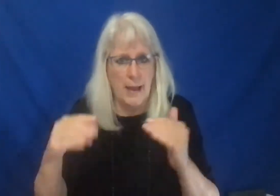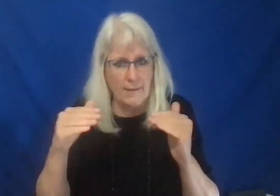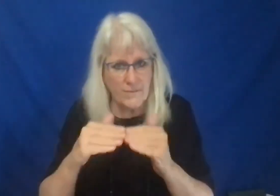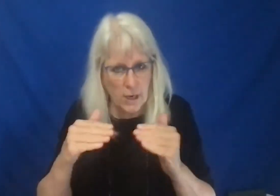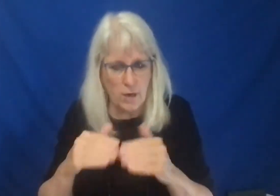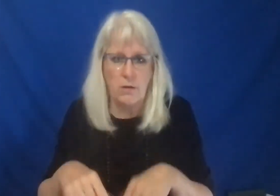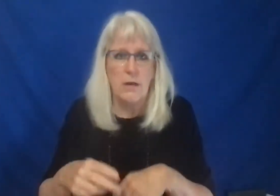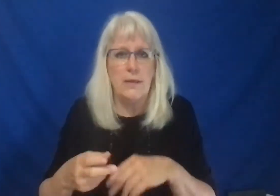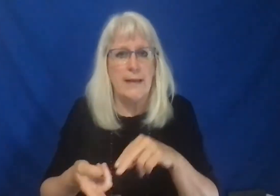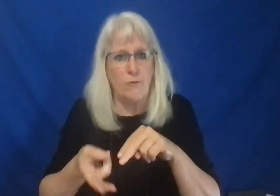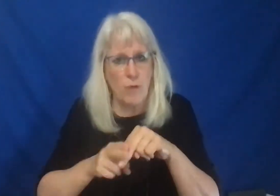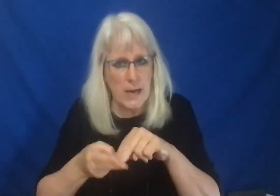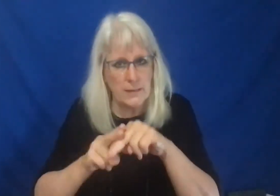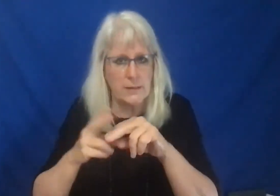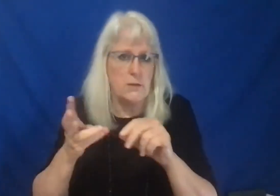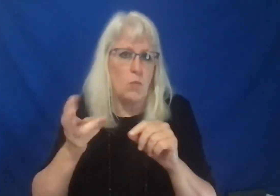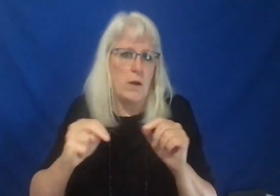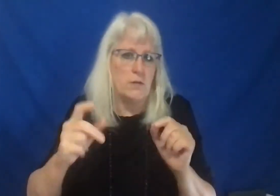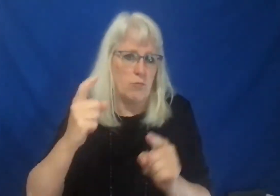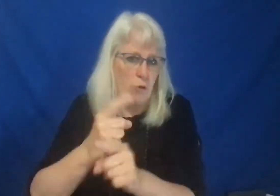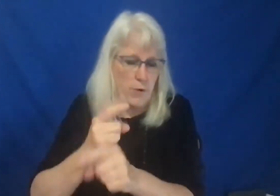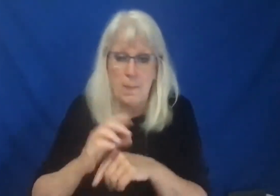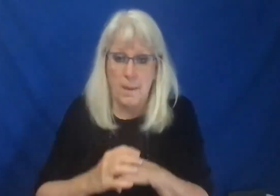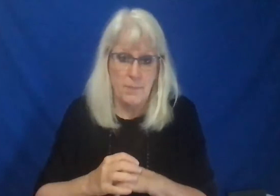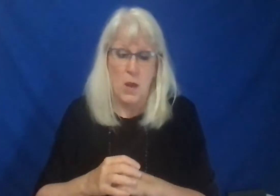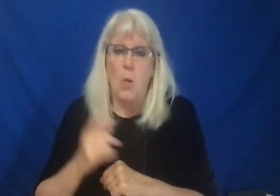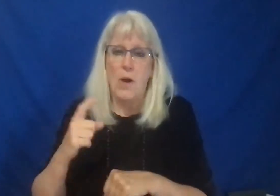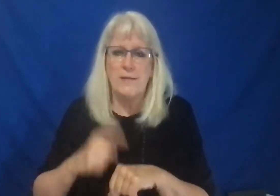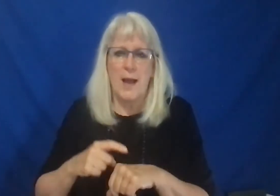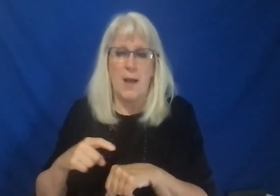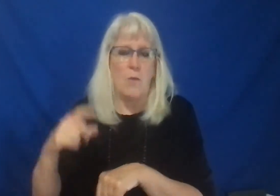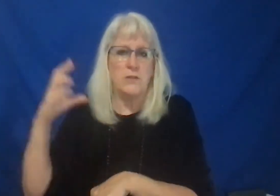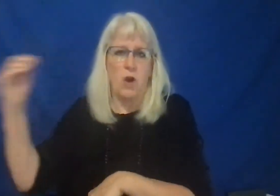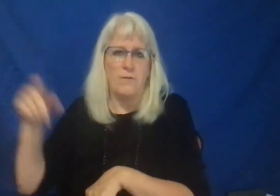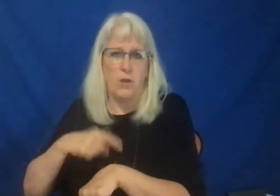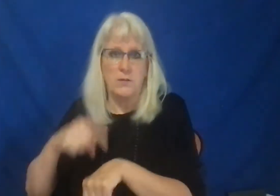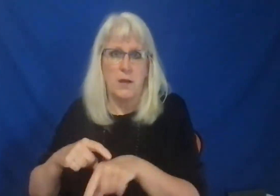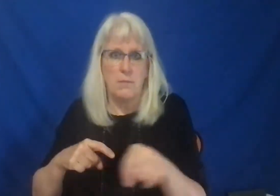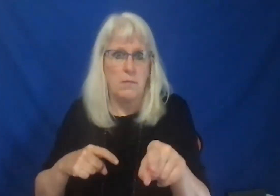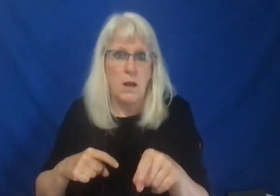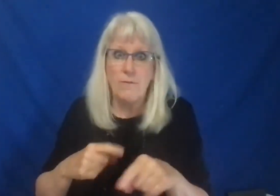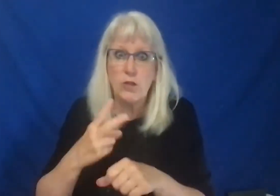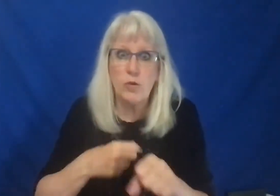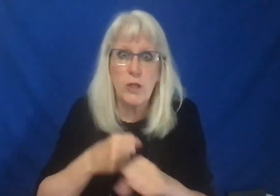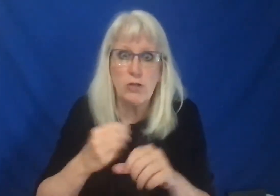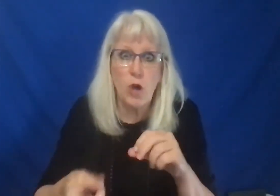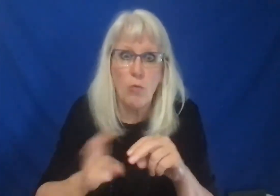raises when appropriate. And I found out once, when I was away a long time, that I hadn't given her a raise over a couple of years. And I was so ashamed of